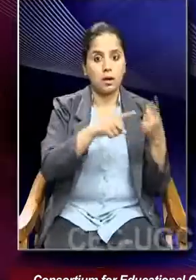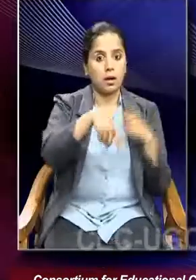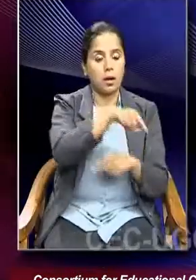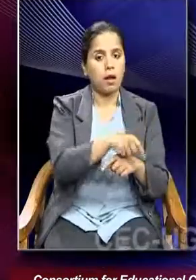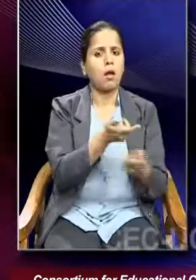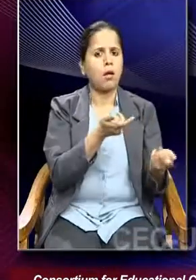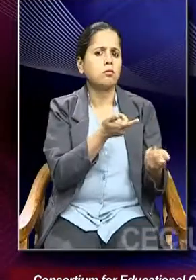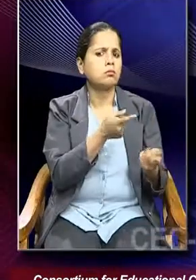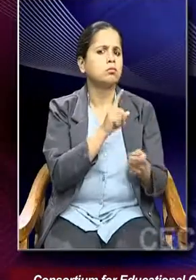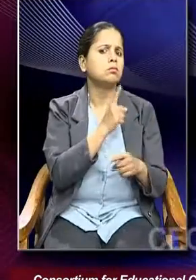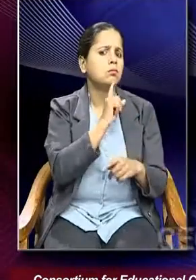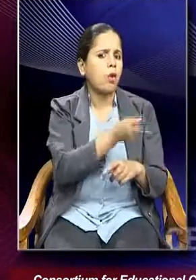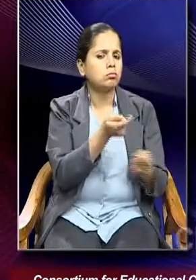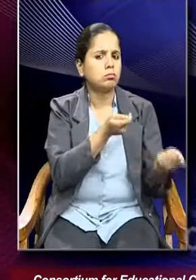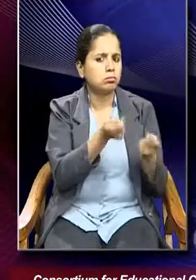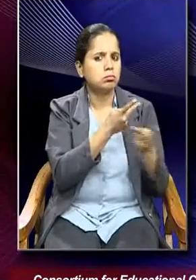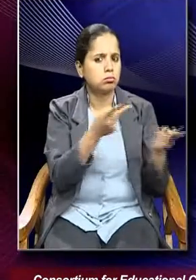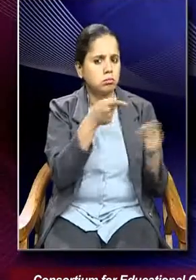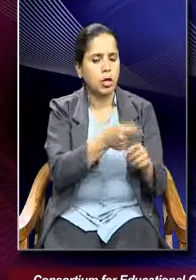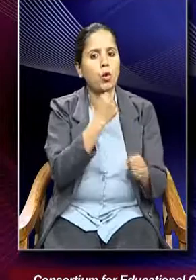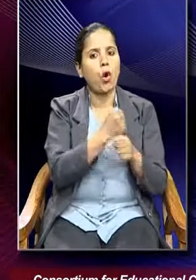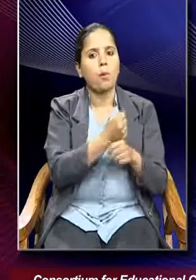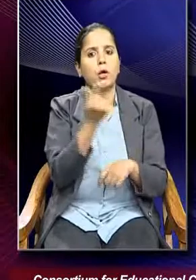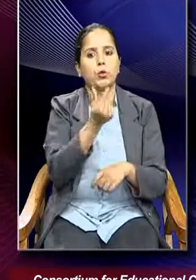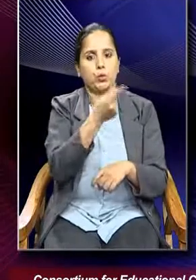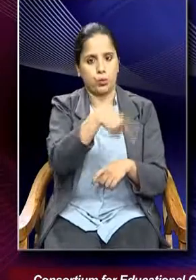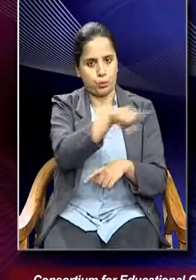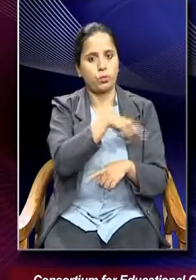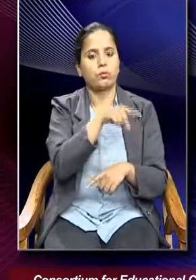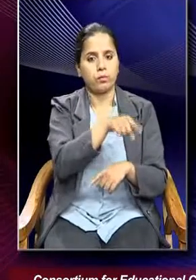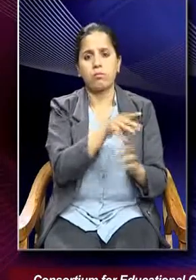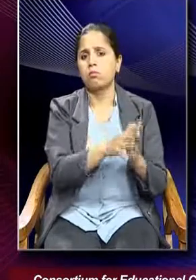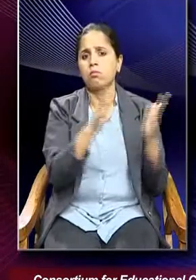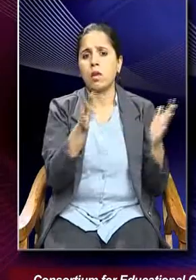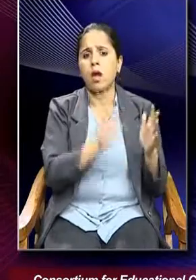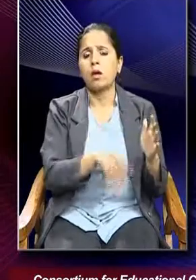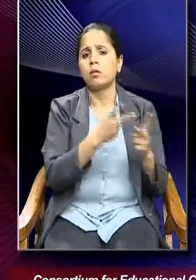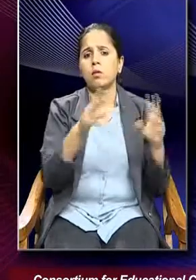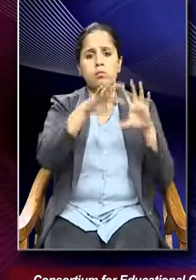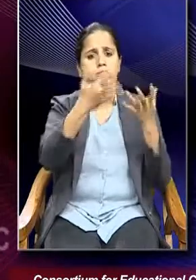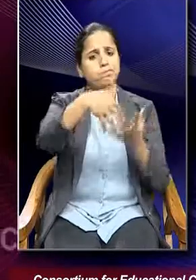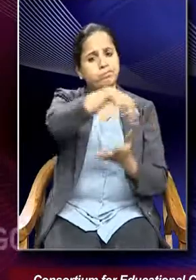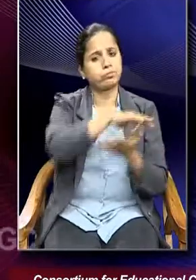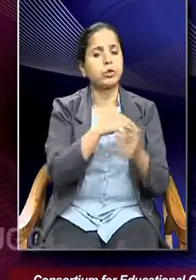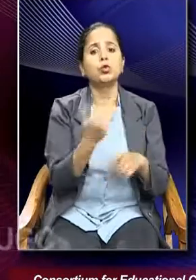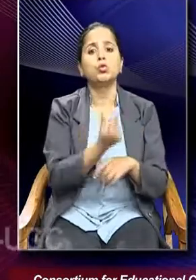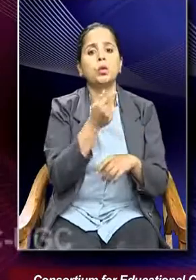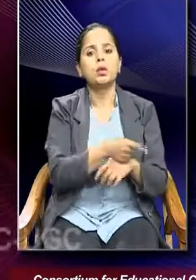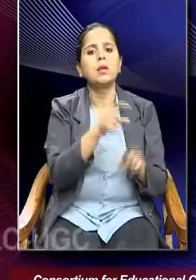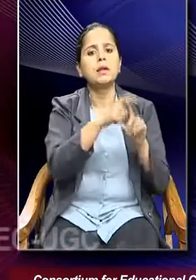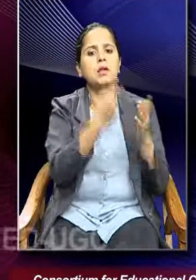policies are used by the government, and they are used widely across nations to design